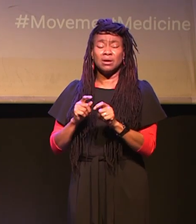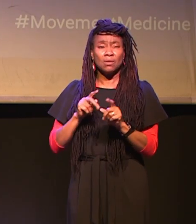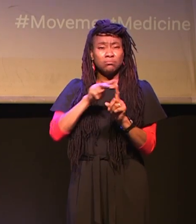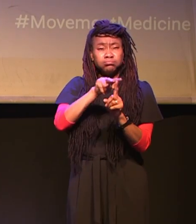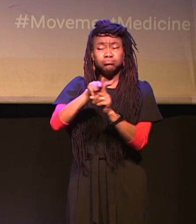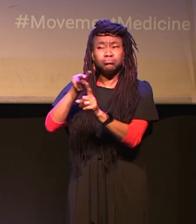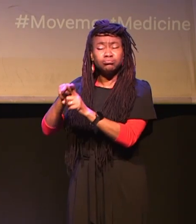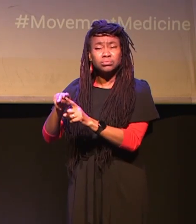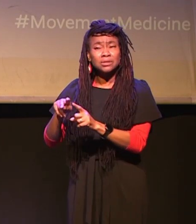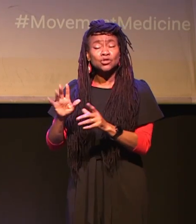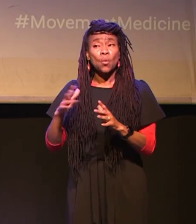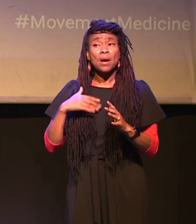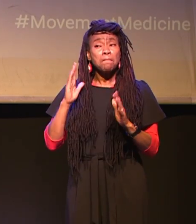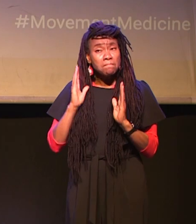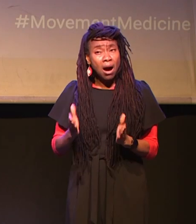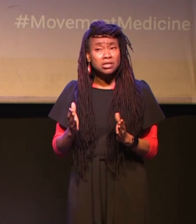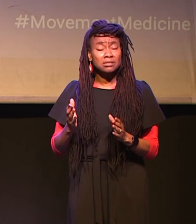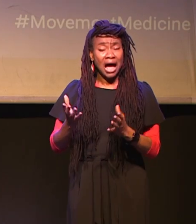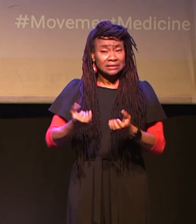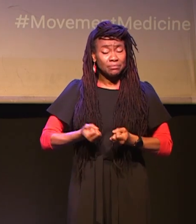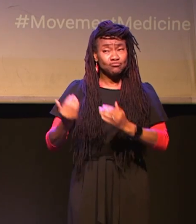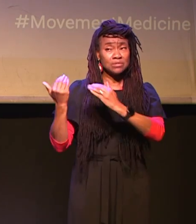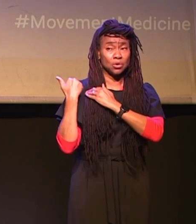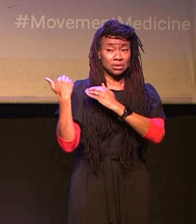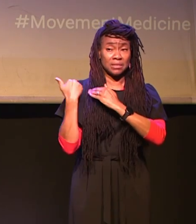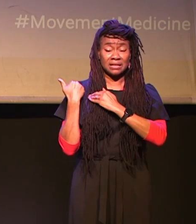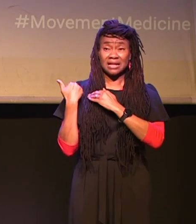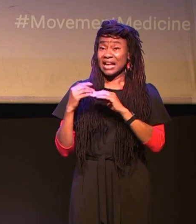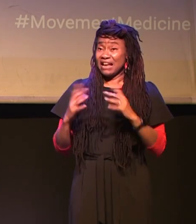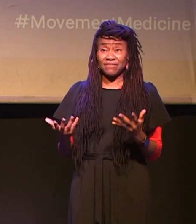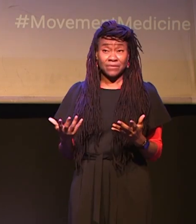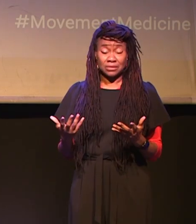If we don't if we don't start cleaning up some of our shit,